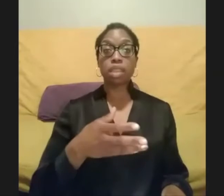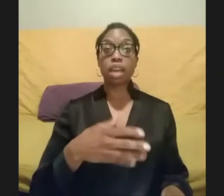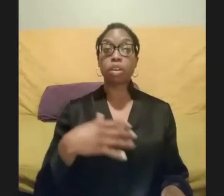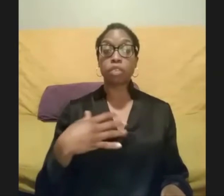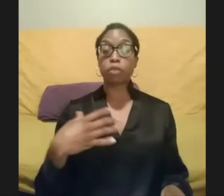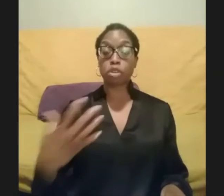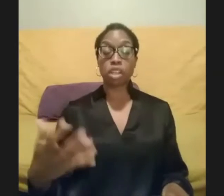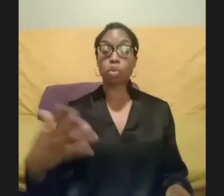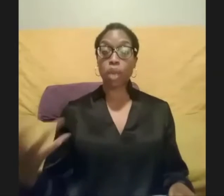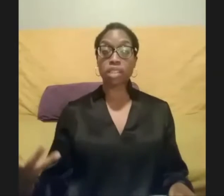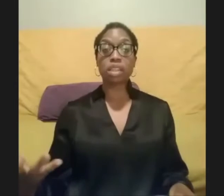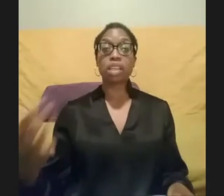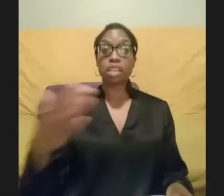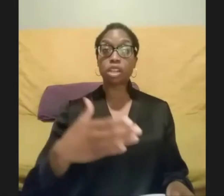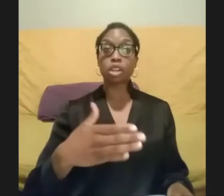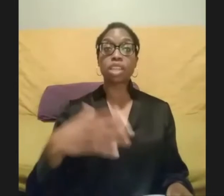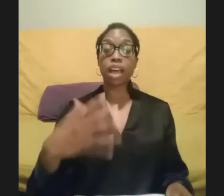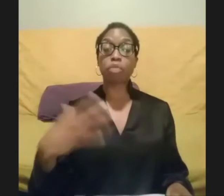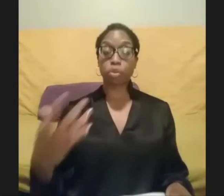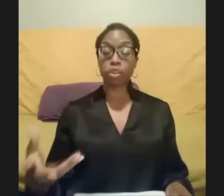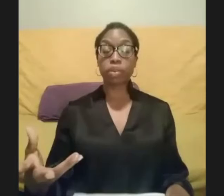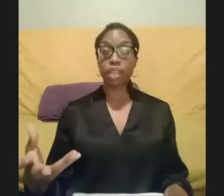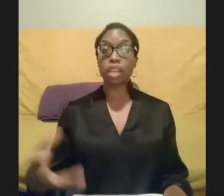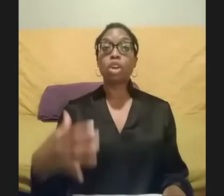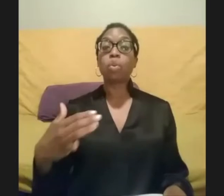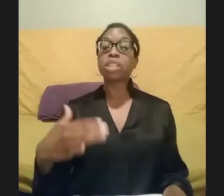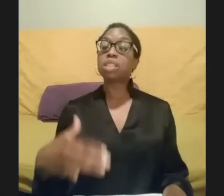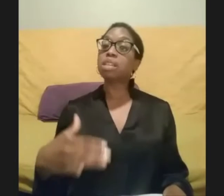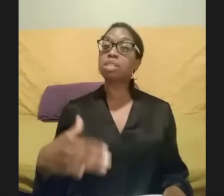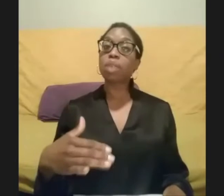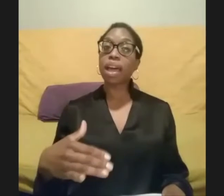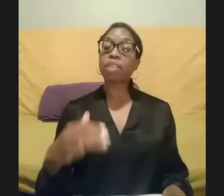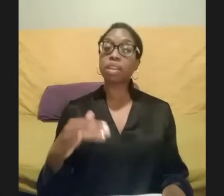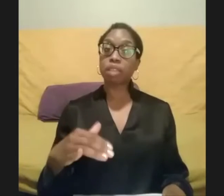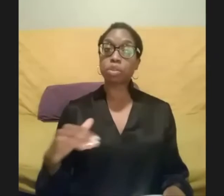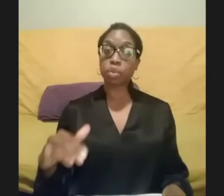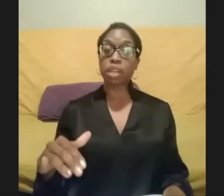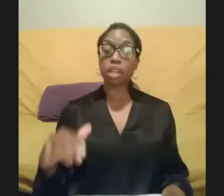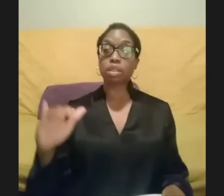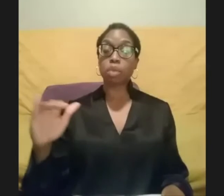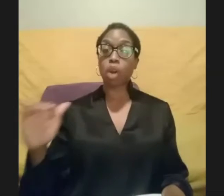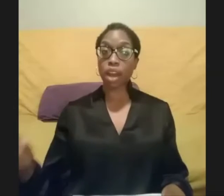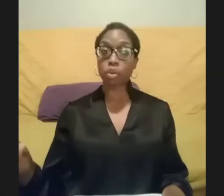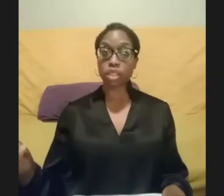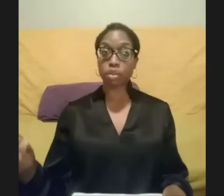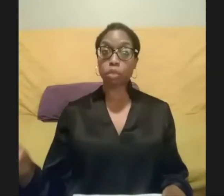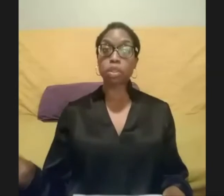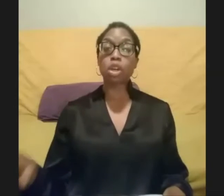that we are very fortunate in the West here to have more frequently. We still don't have enough screening in some higher risk groups,